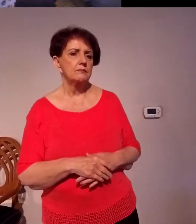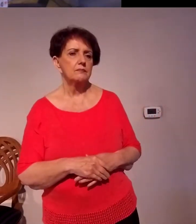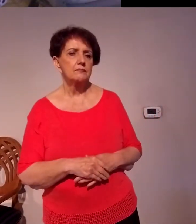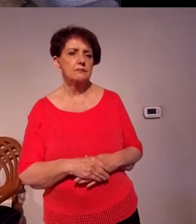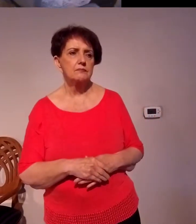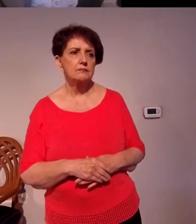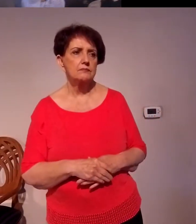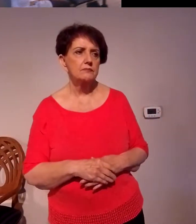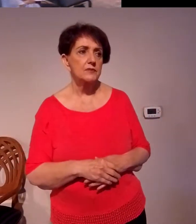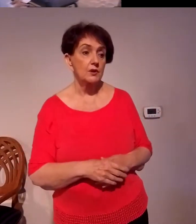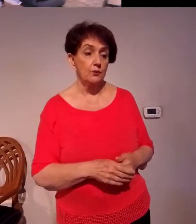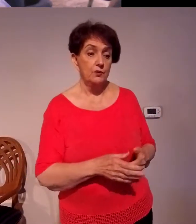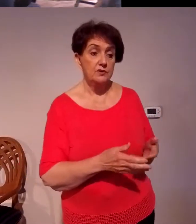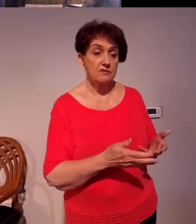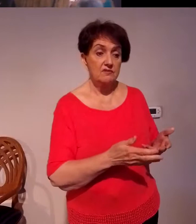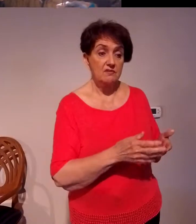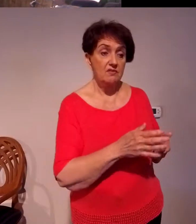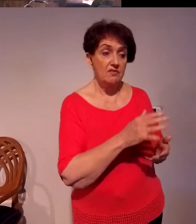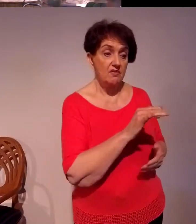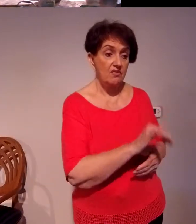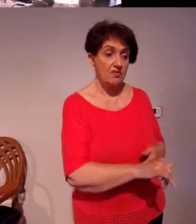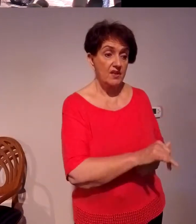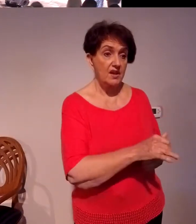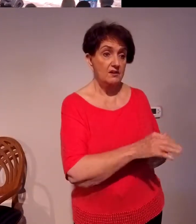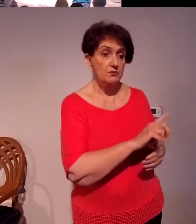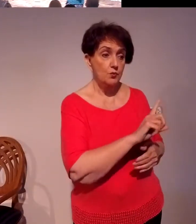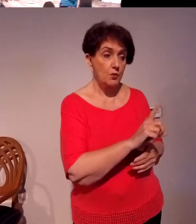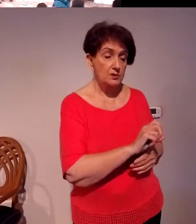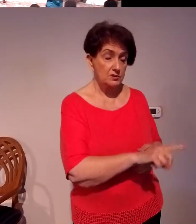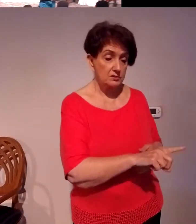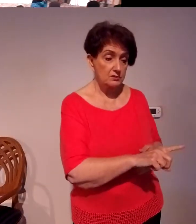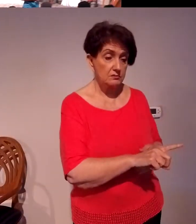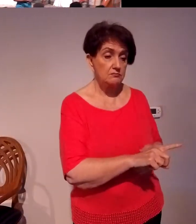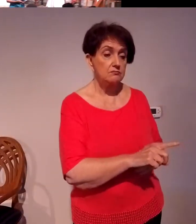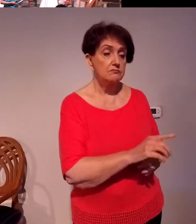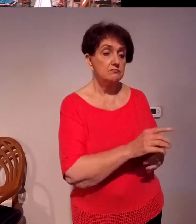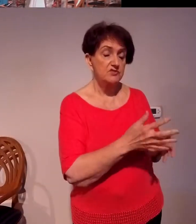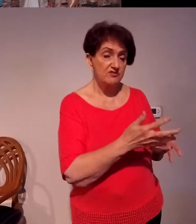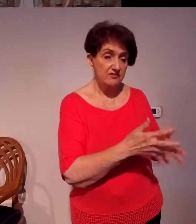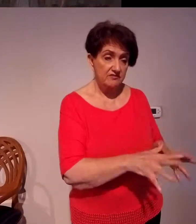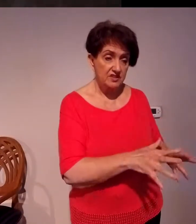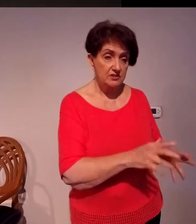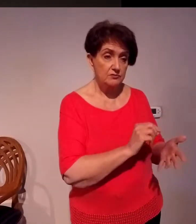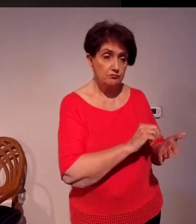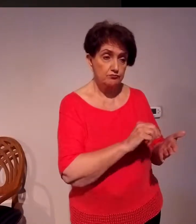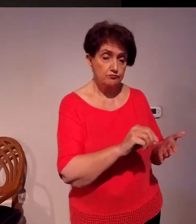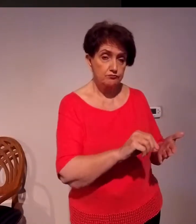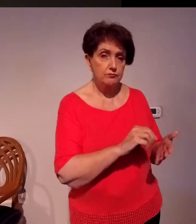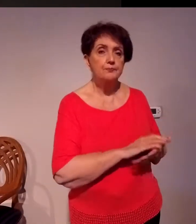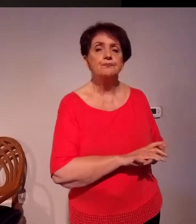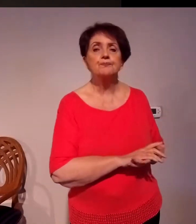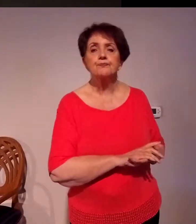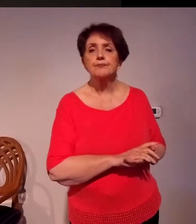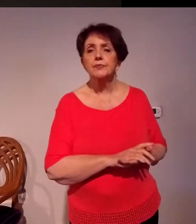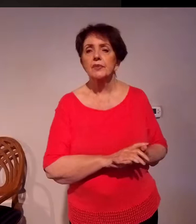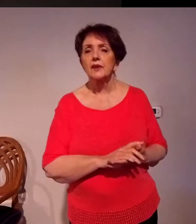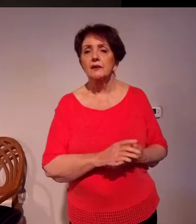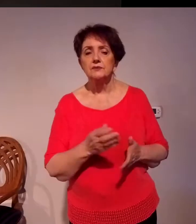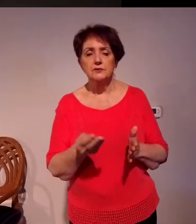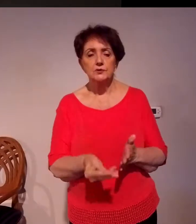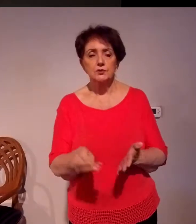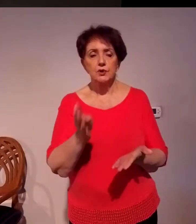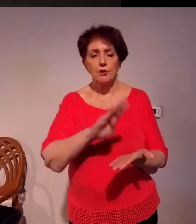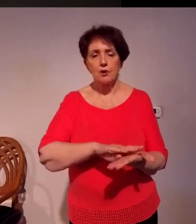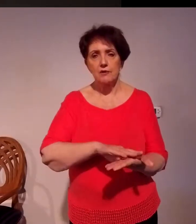And as you have finished writing your 5 or 10 words, then I invite you to turn the card over.